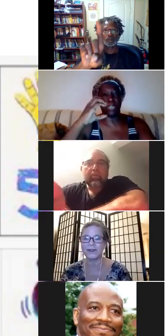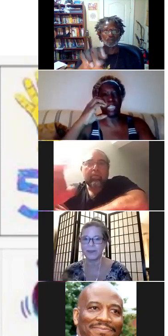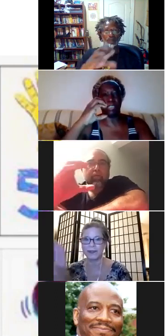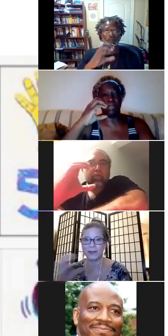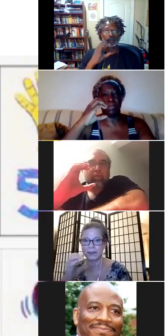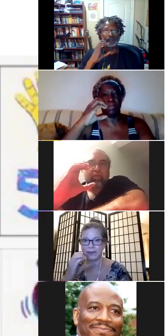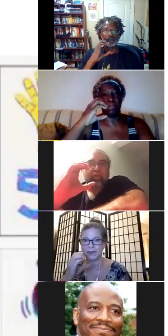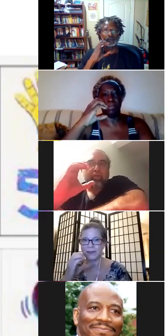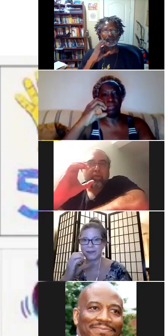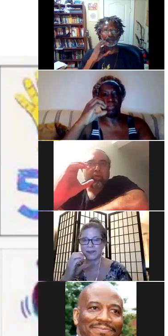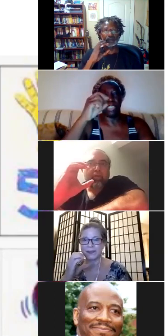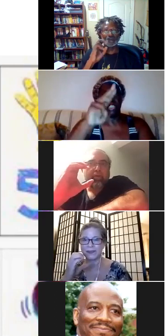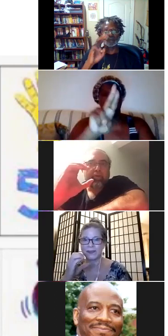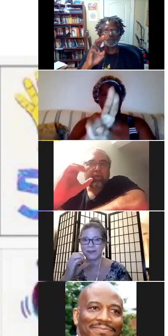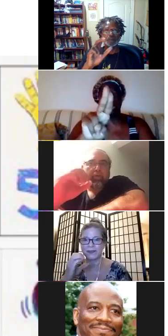200.